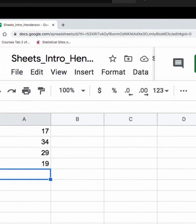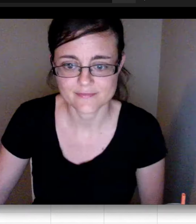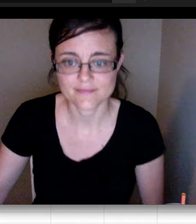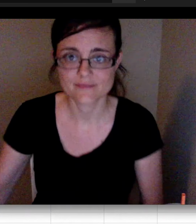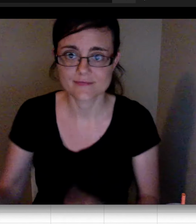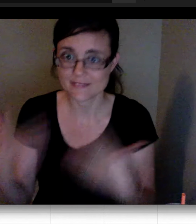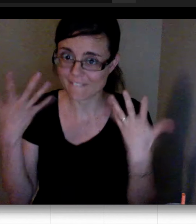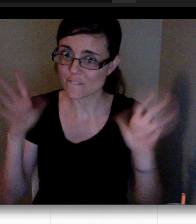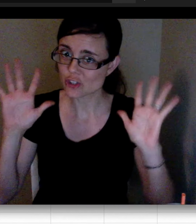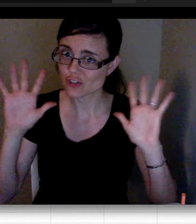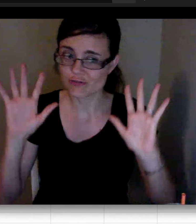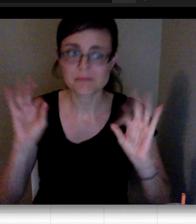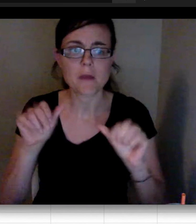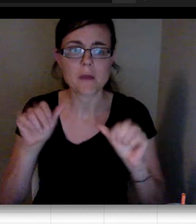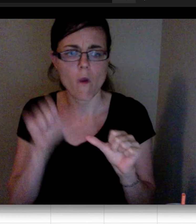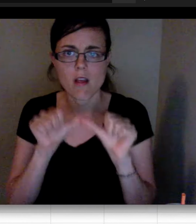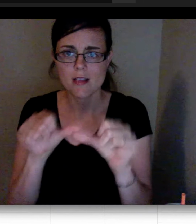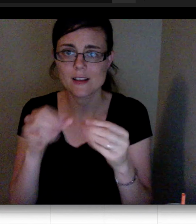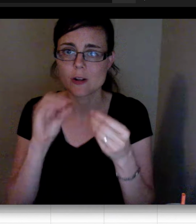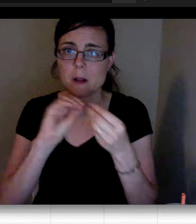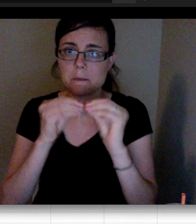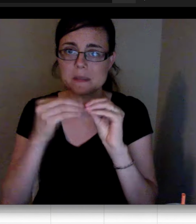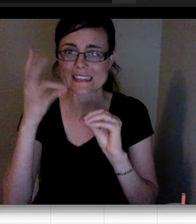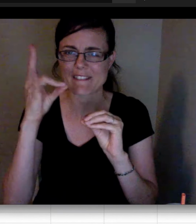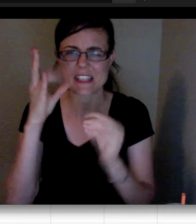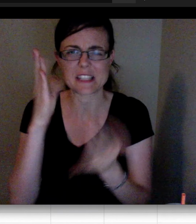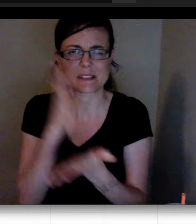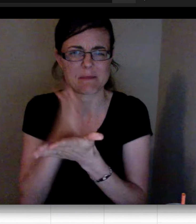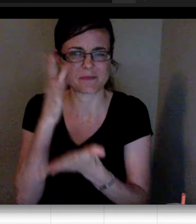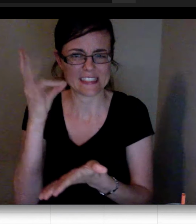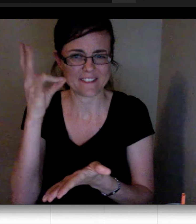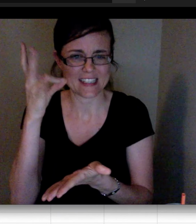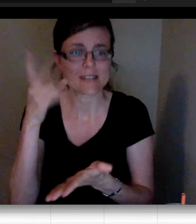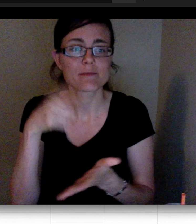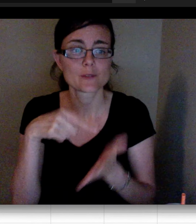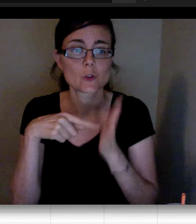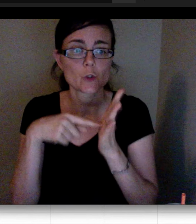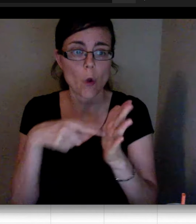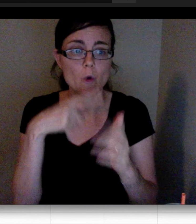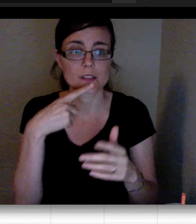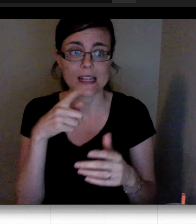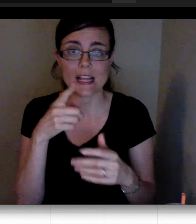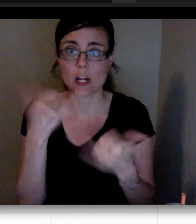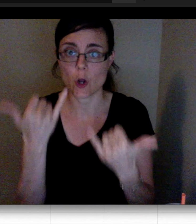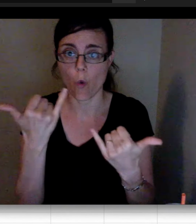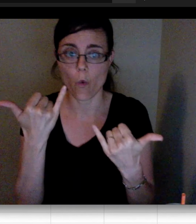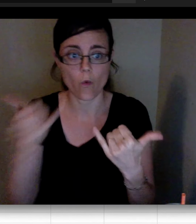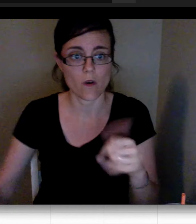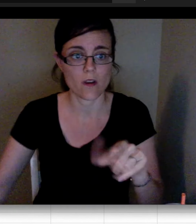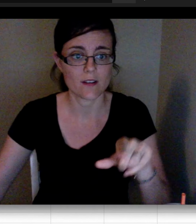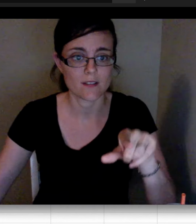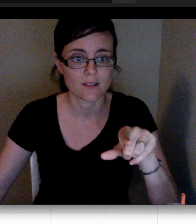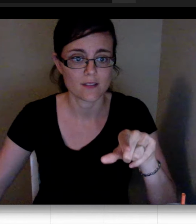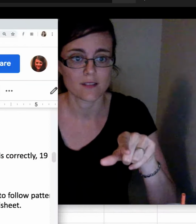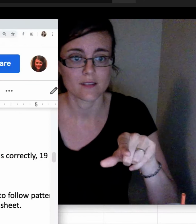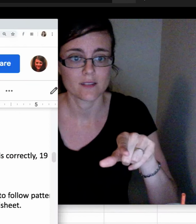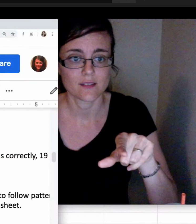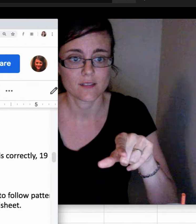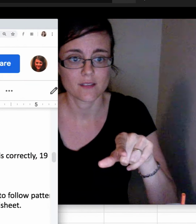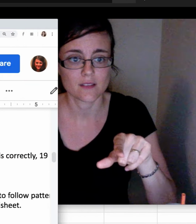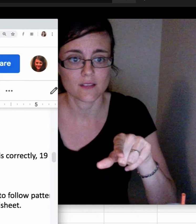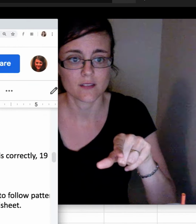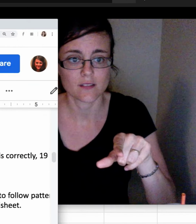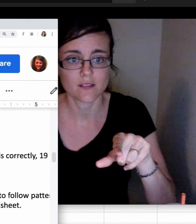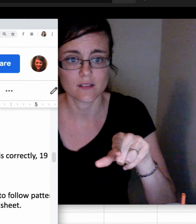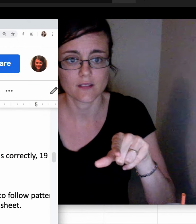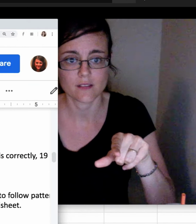That's it. We're going to stop at 17, and